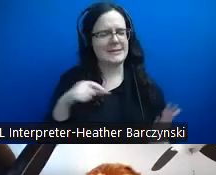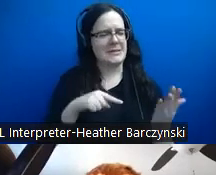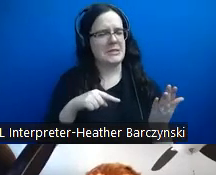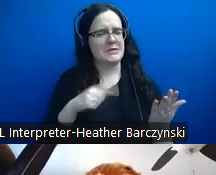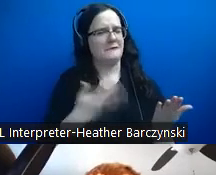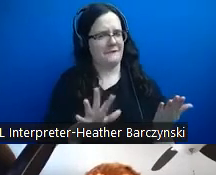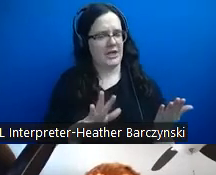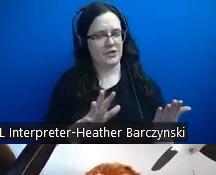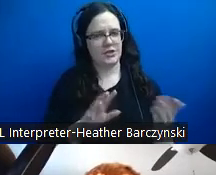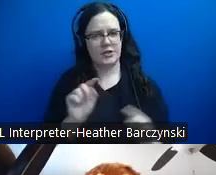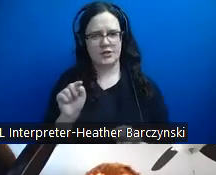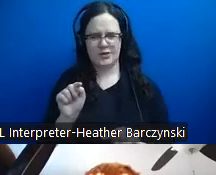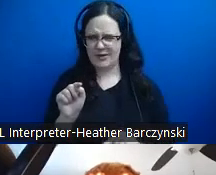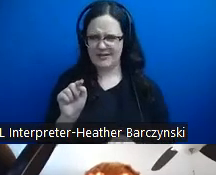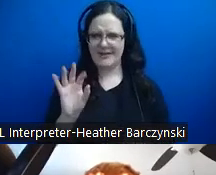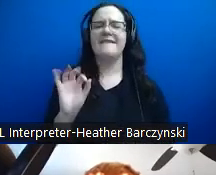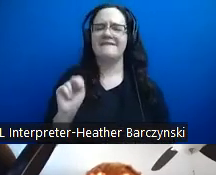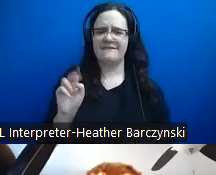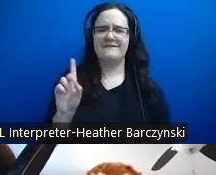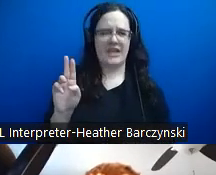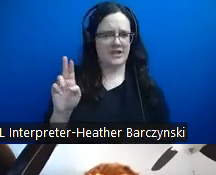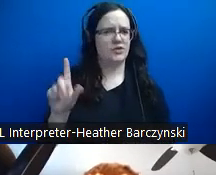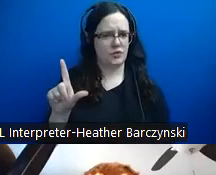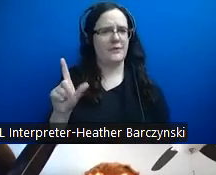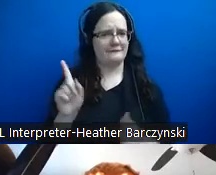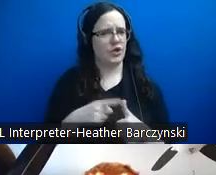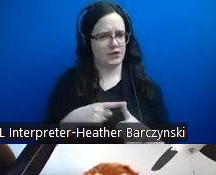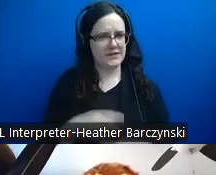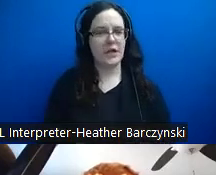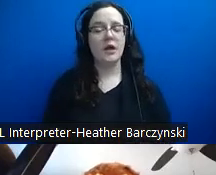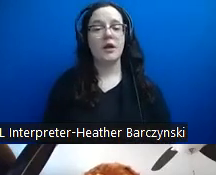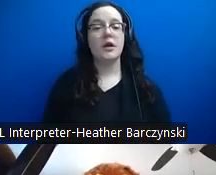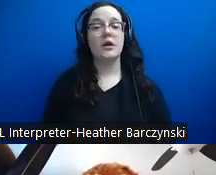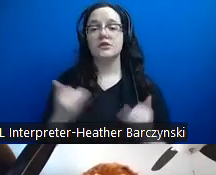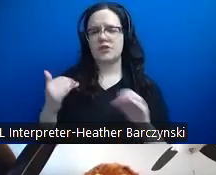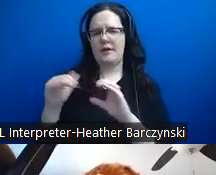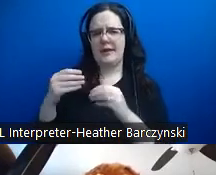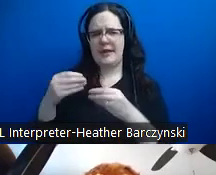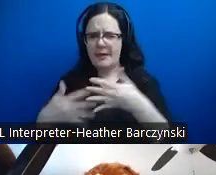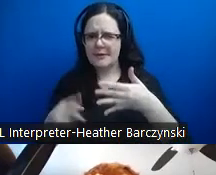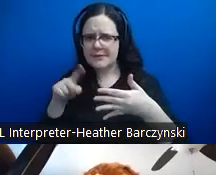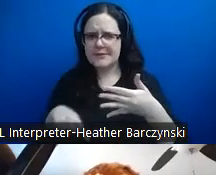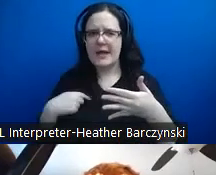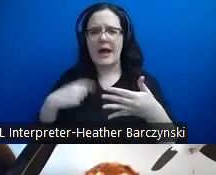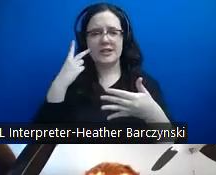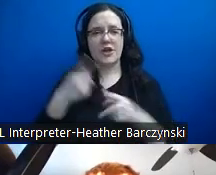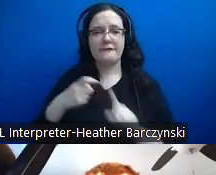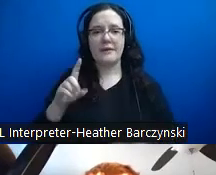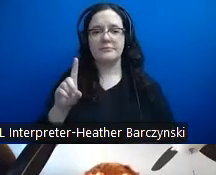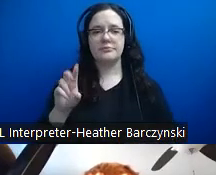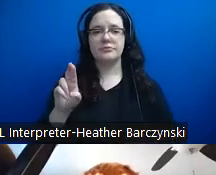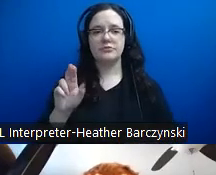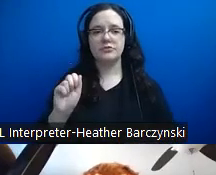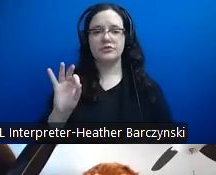I believe, or was it FanDuel? FanDuel first. And then, so in the emails now, I saw a bunch of things from DraftKings. So once again, I